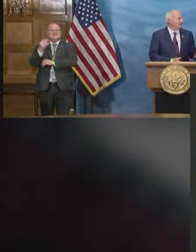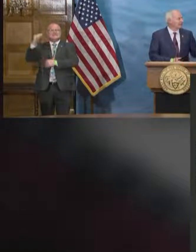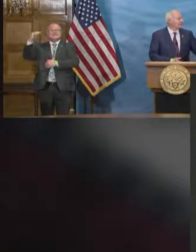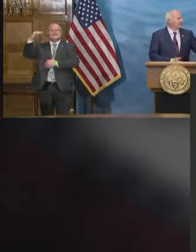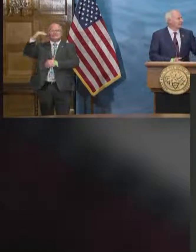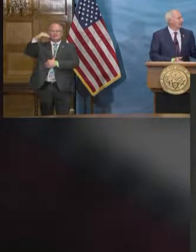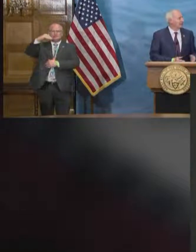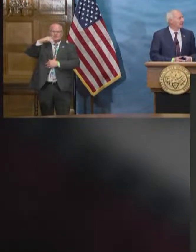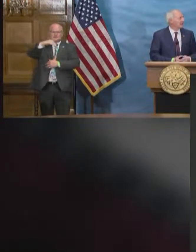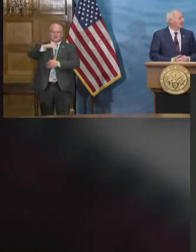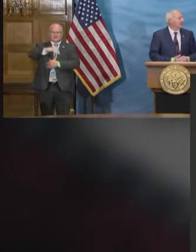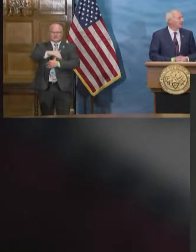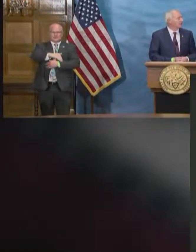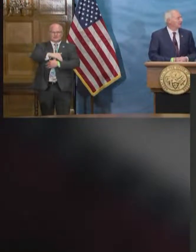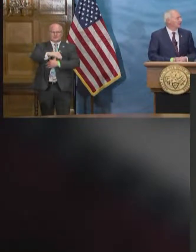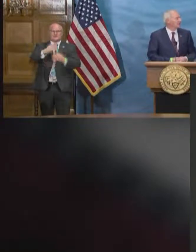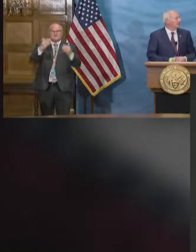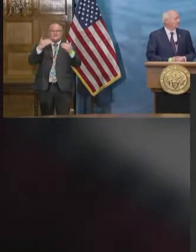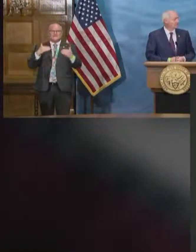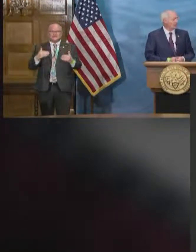good. The next one,